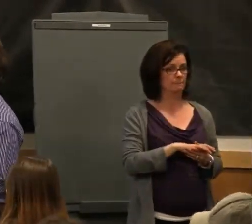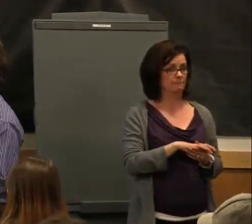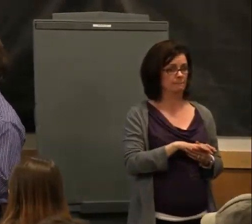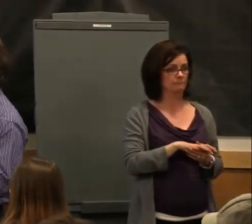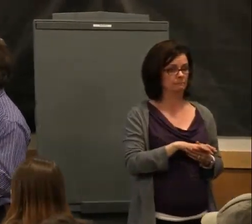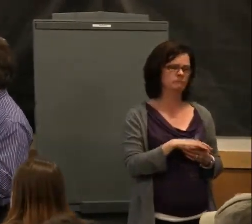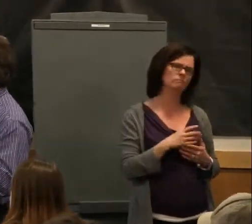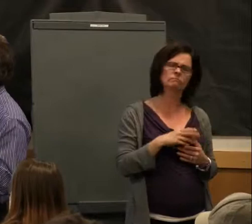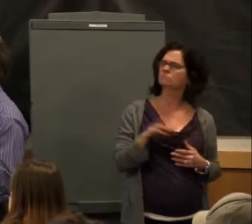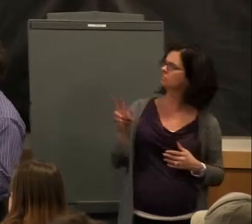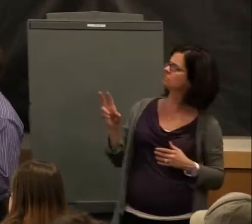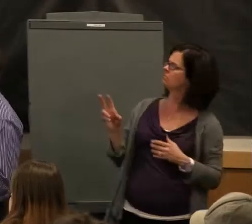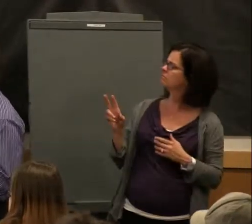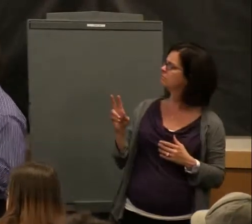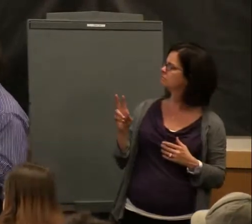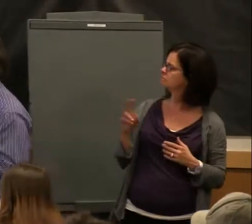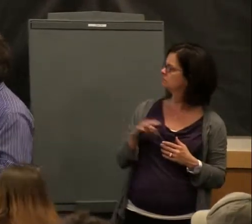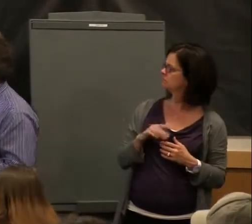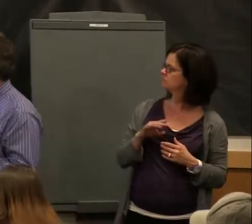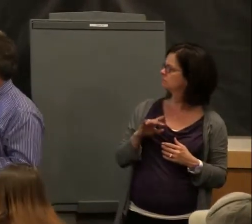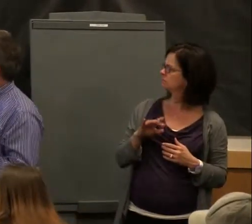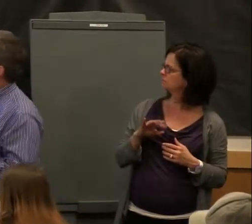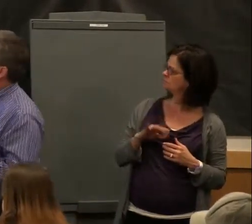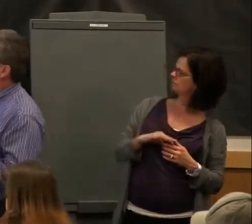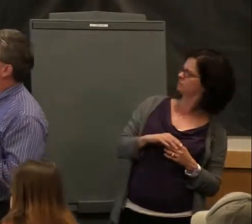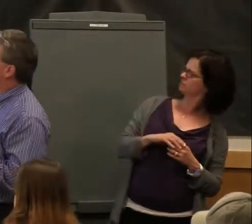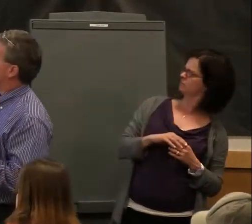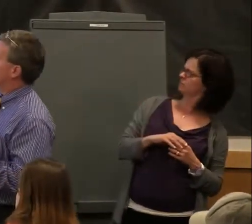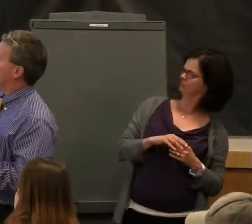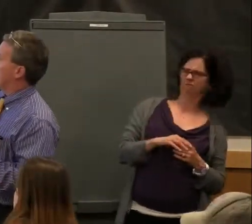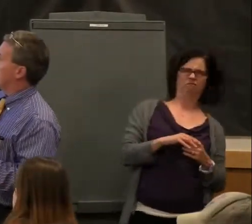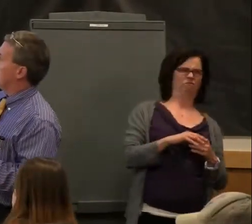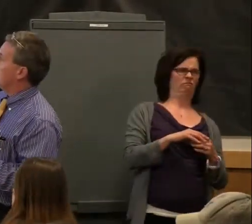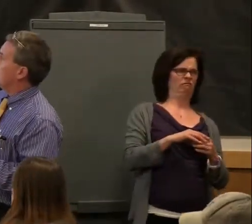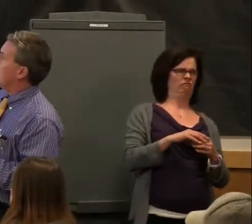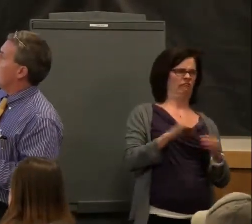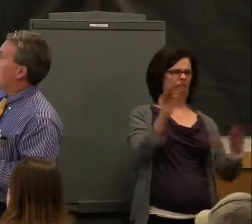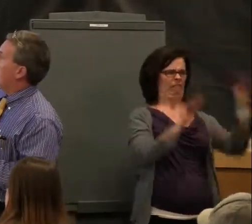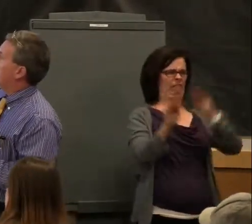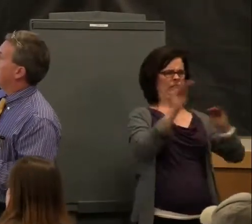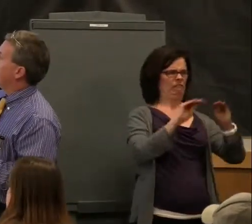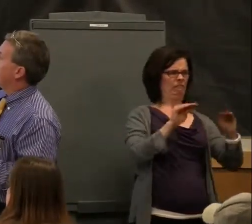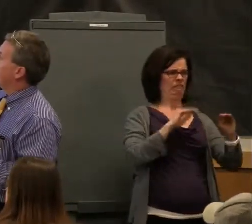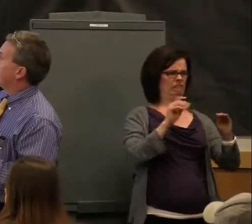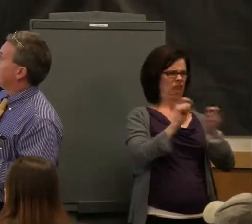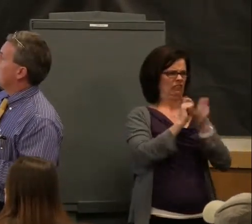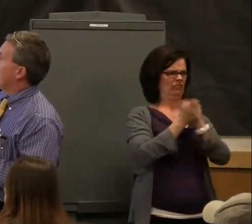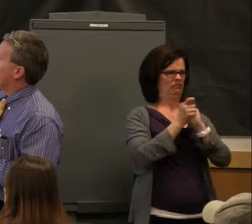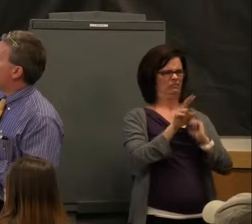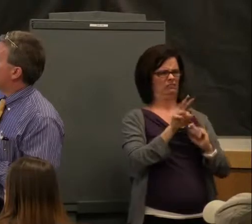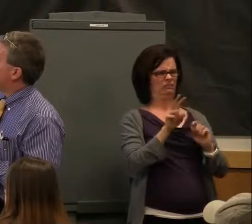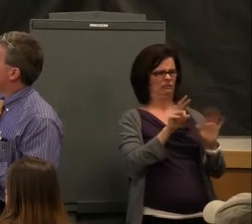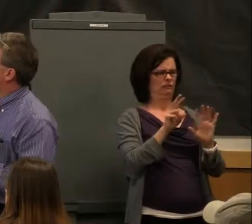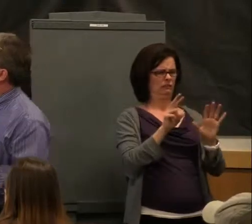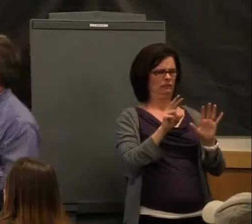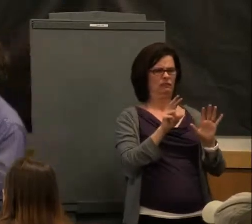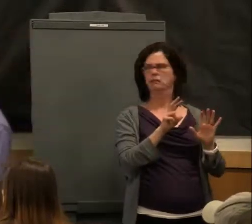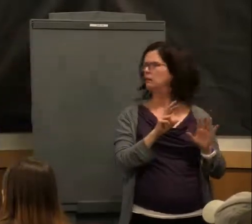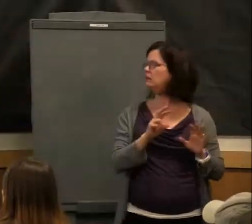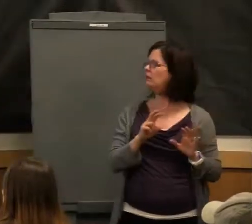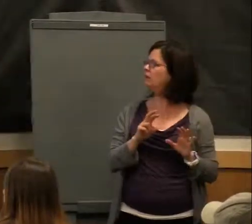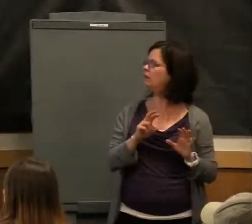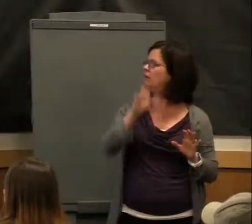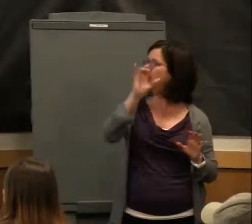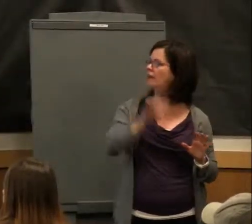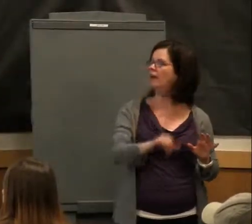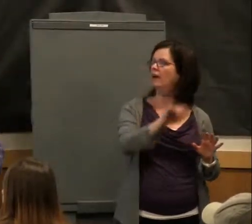let's see. If you go to, they've changed the links a little bit. Probably this link that